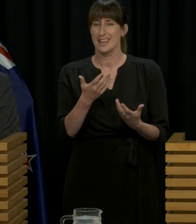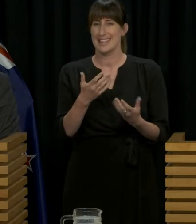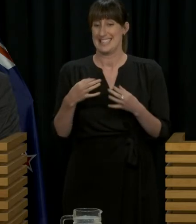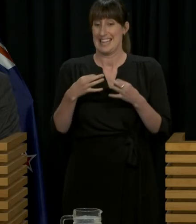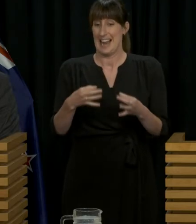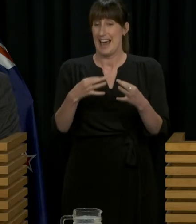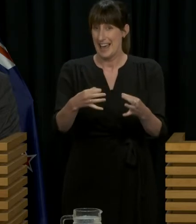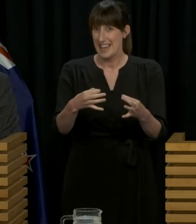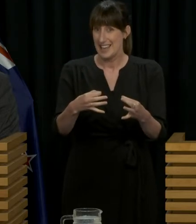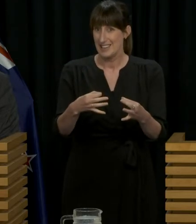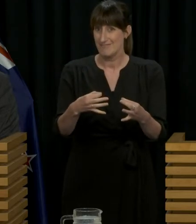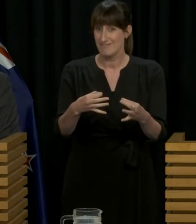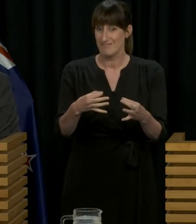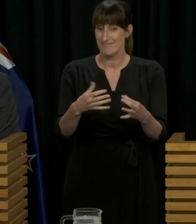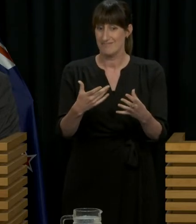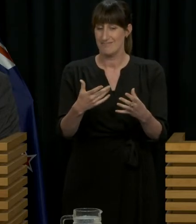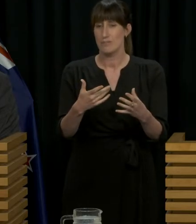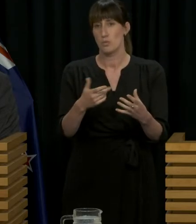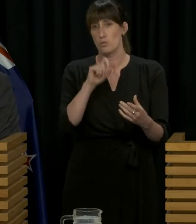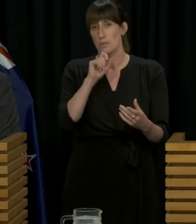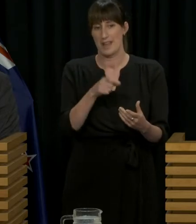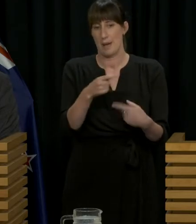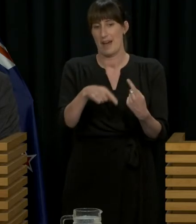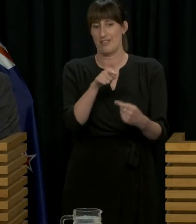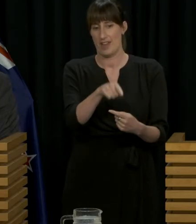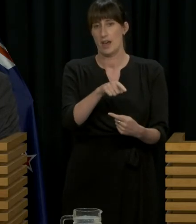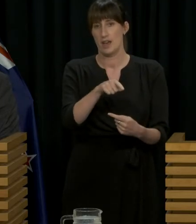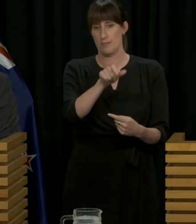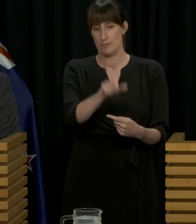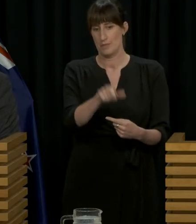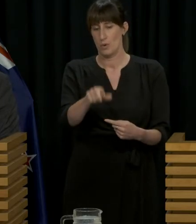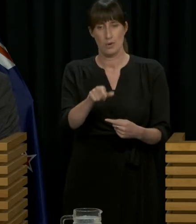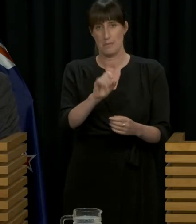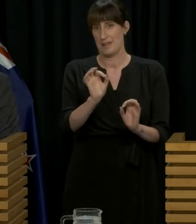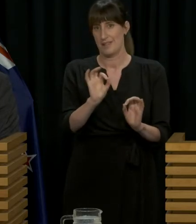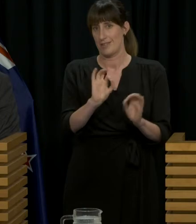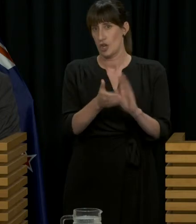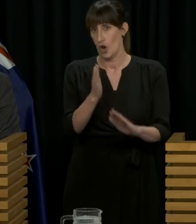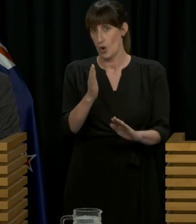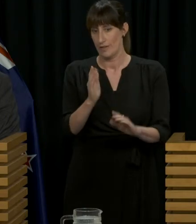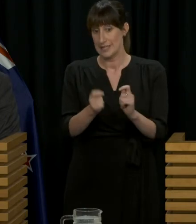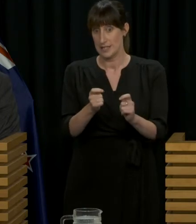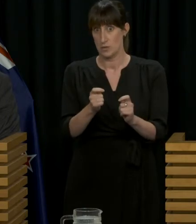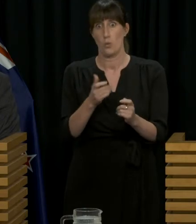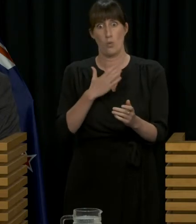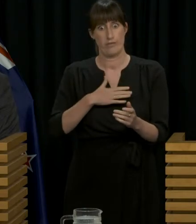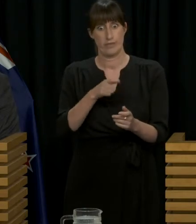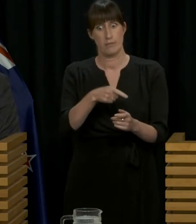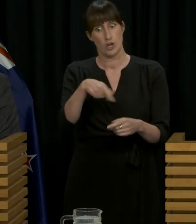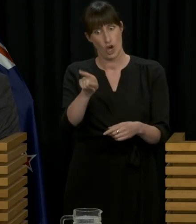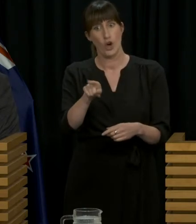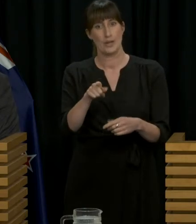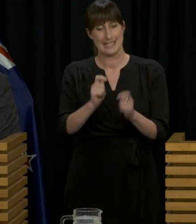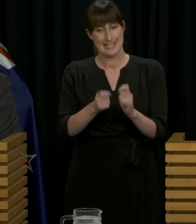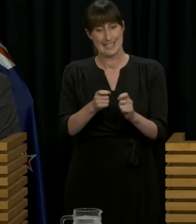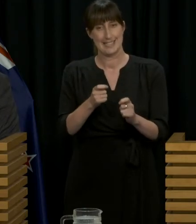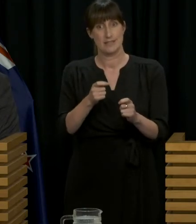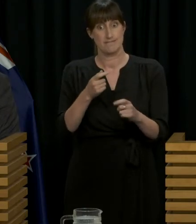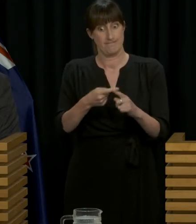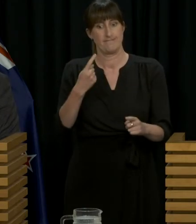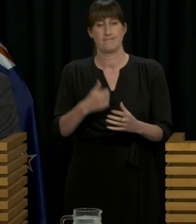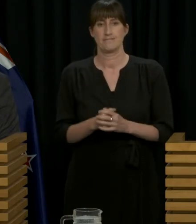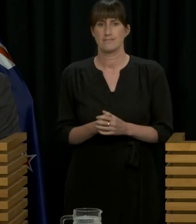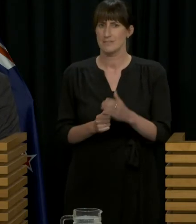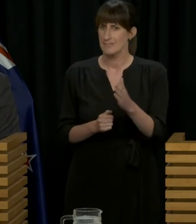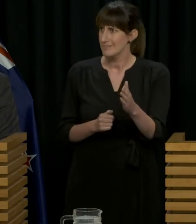be in them getting their tests, and there can be a variety of different reasons for that. But obviously, we want them to get their tests as soon as they can. Can you be more proactive